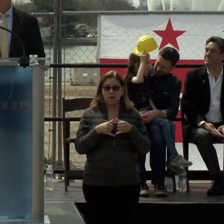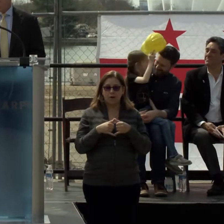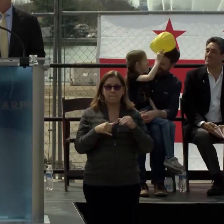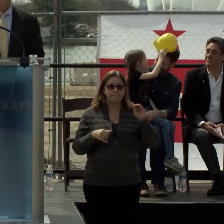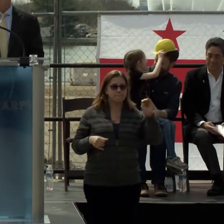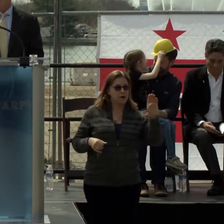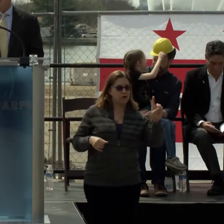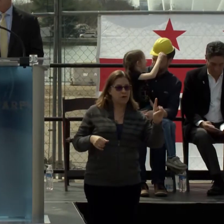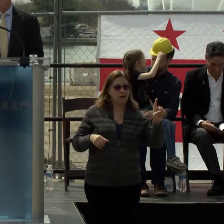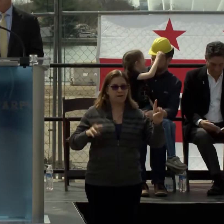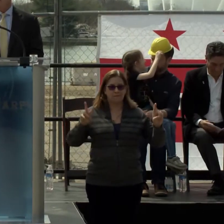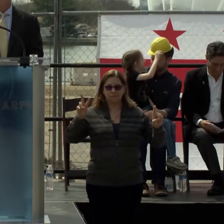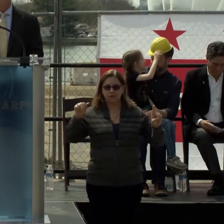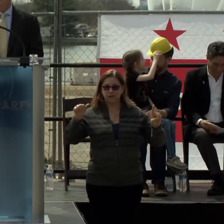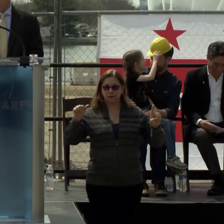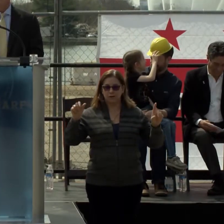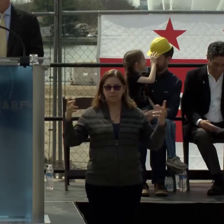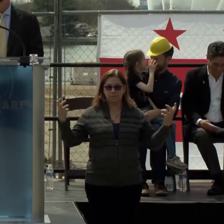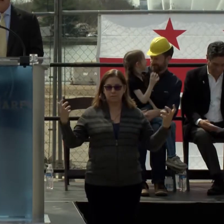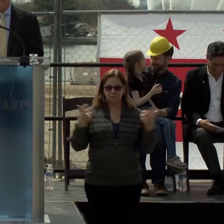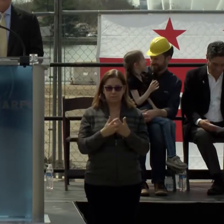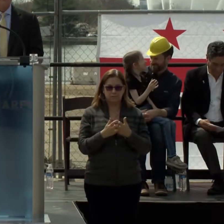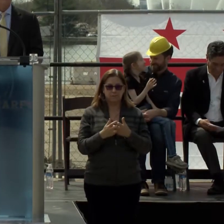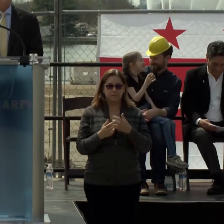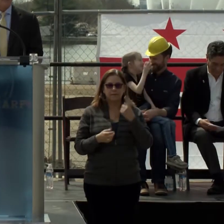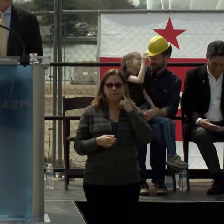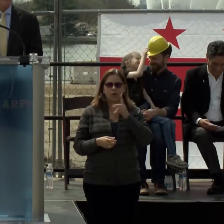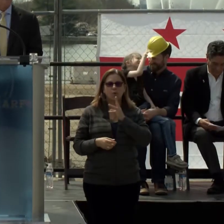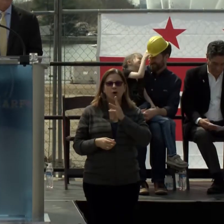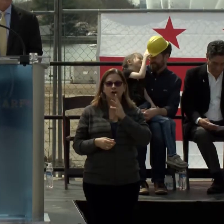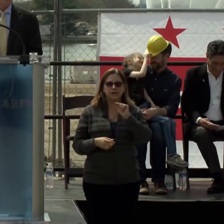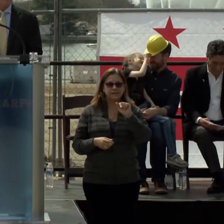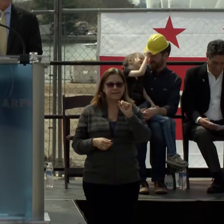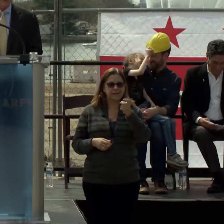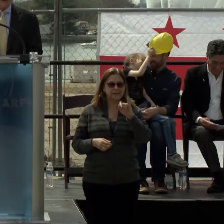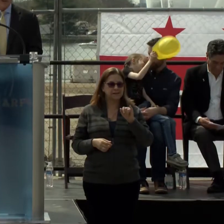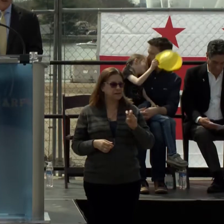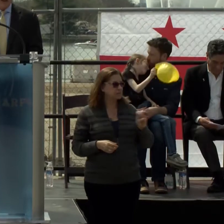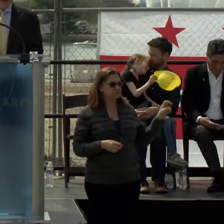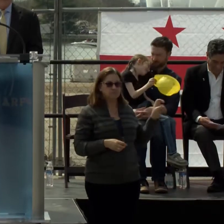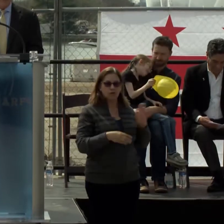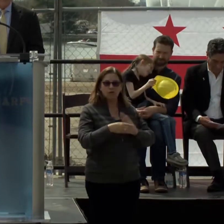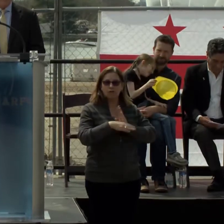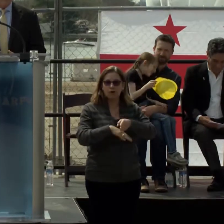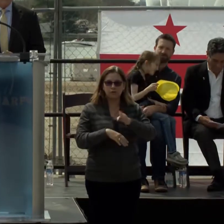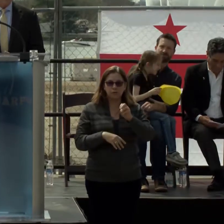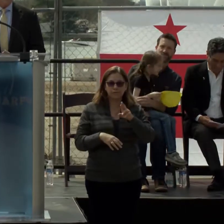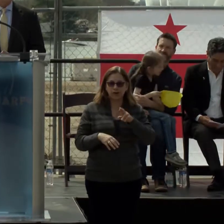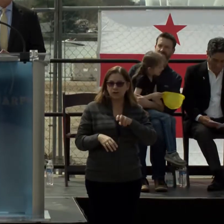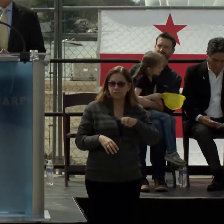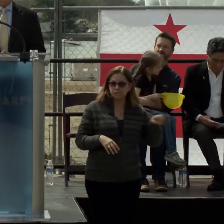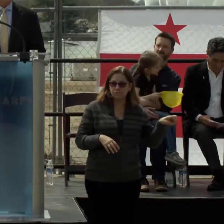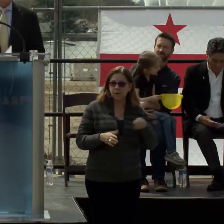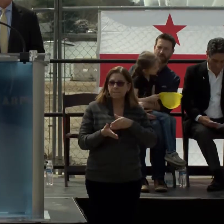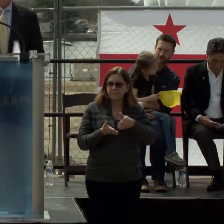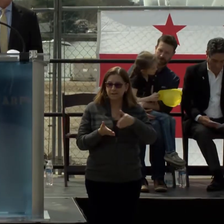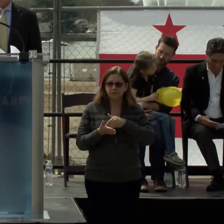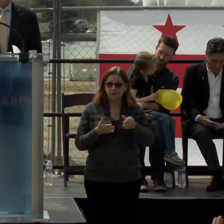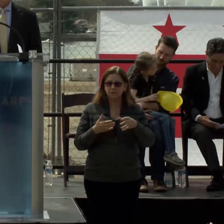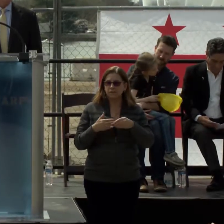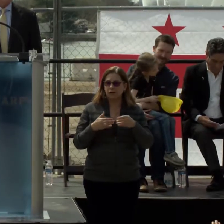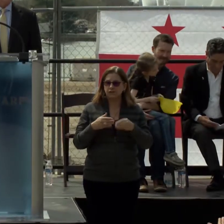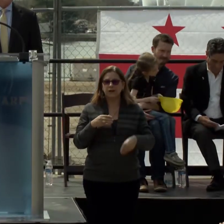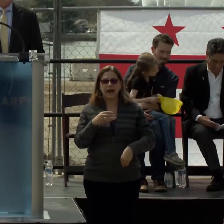taxi, generated tens of millions of dollars of tax revenue for the district, and have gained international